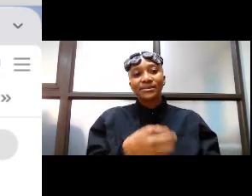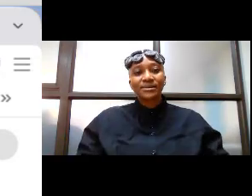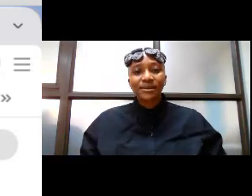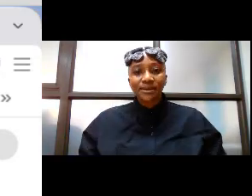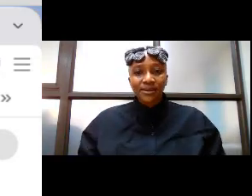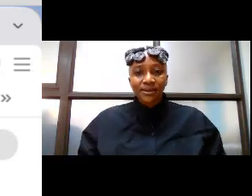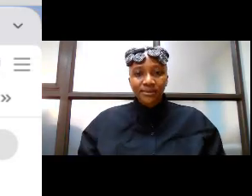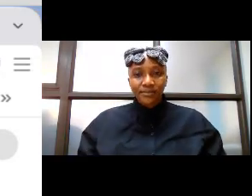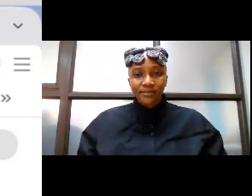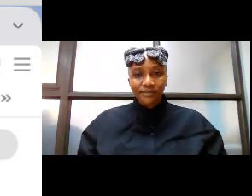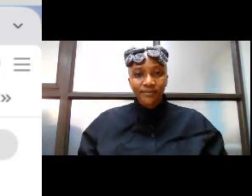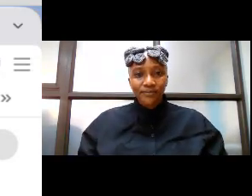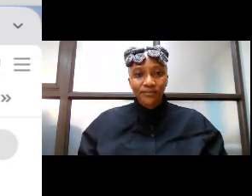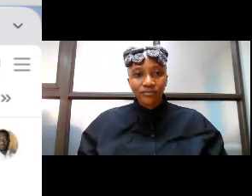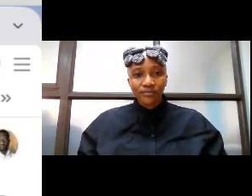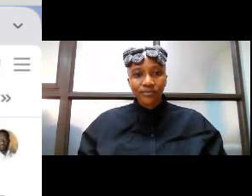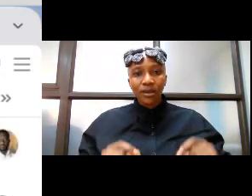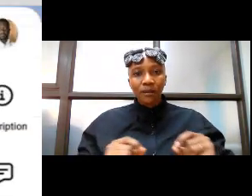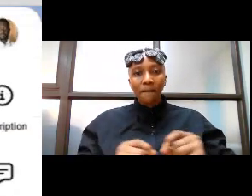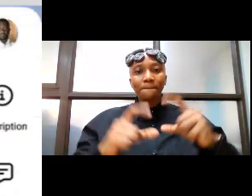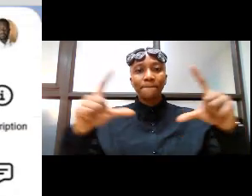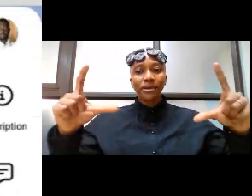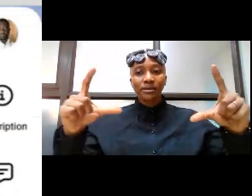Let me just make it bigger.